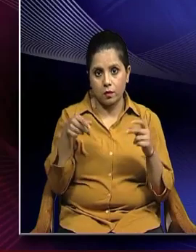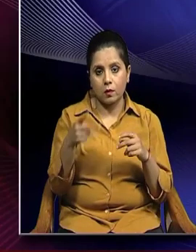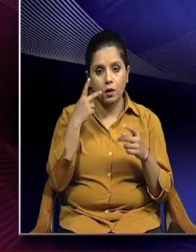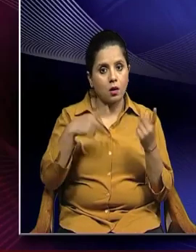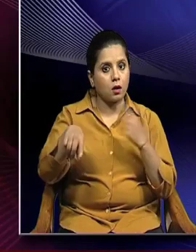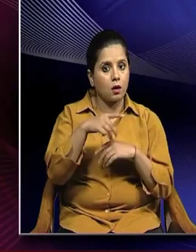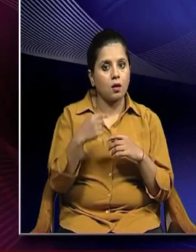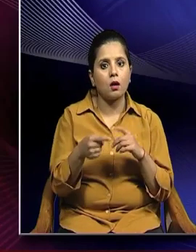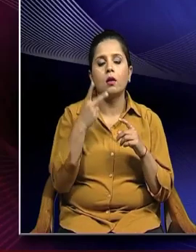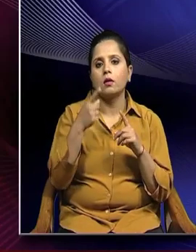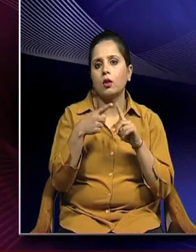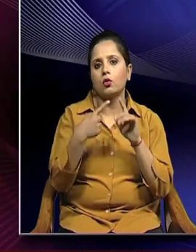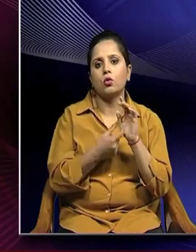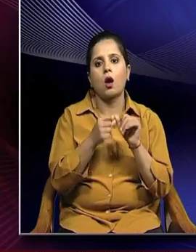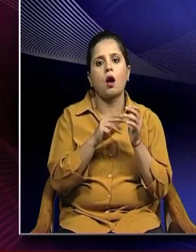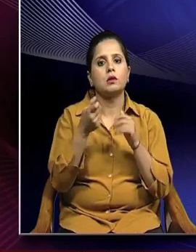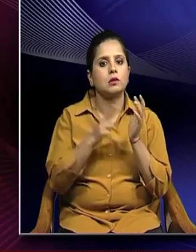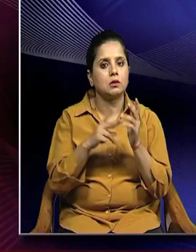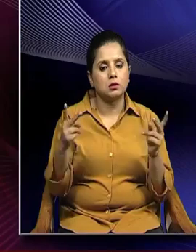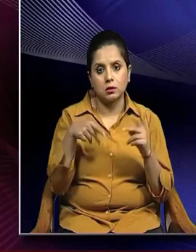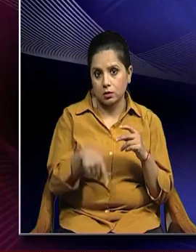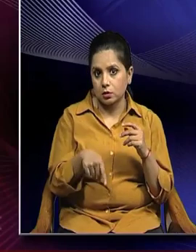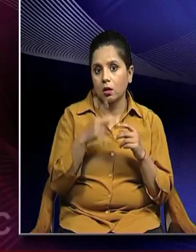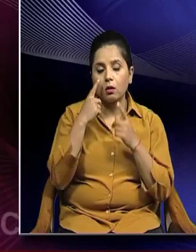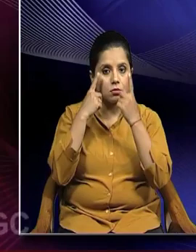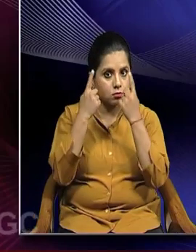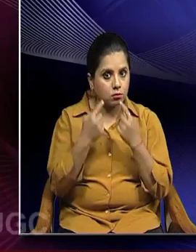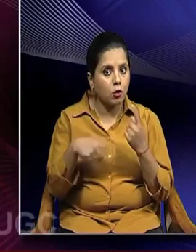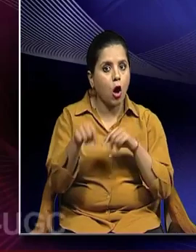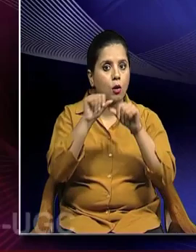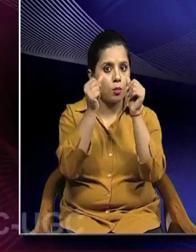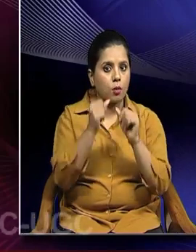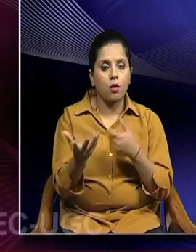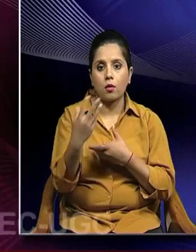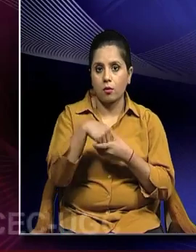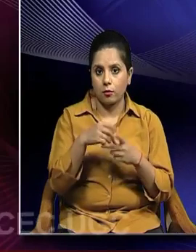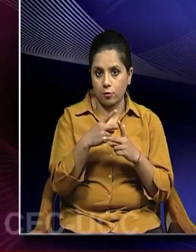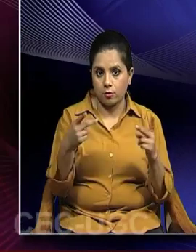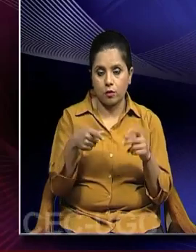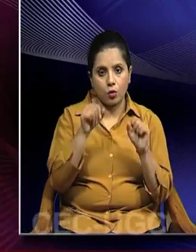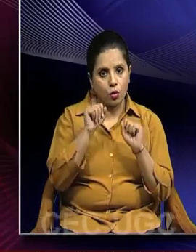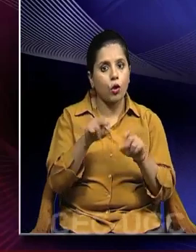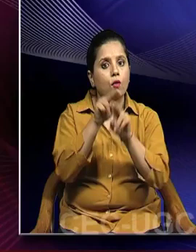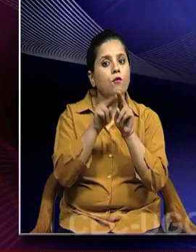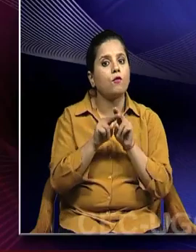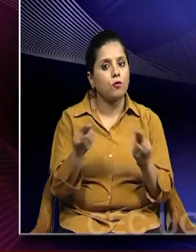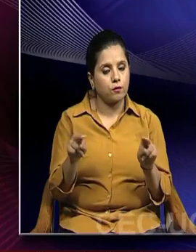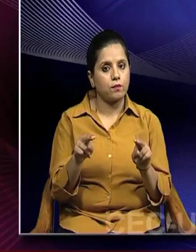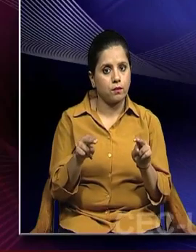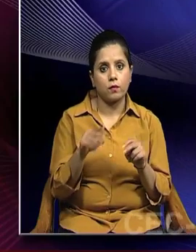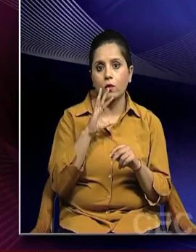the transaction analysis model while incorporating it in its fold. In